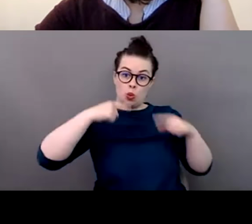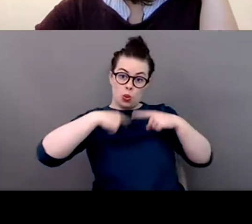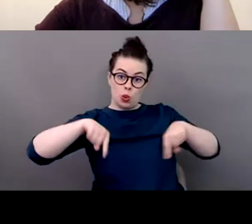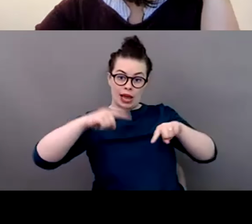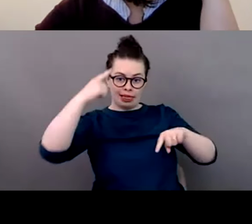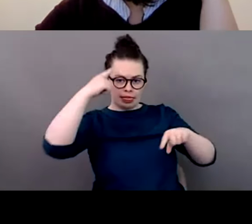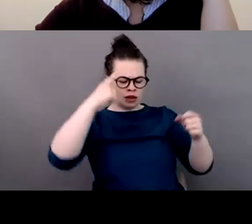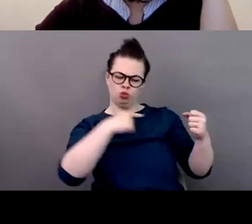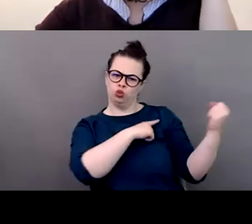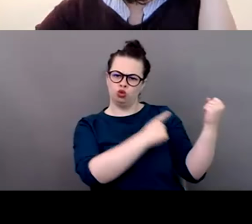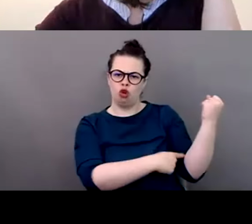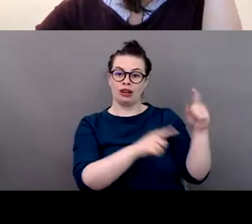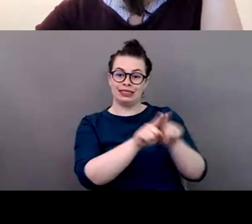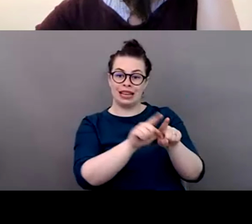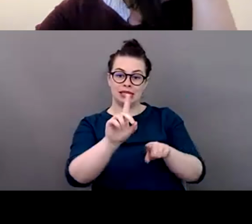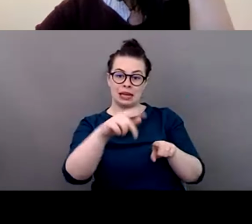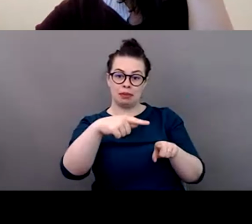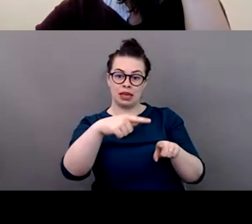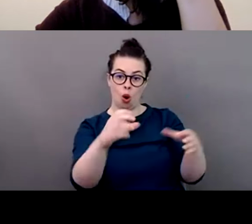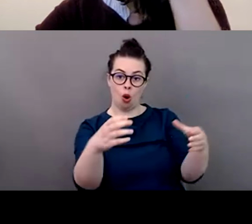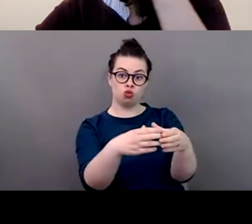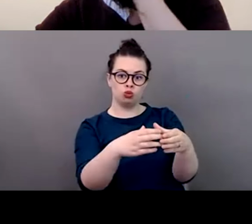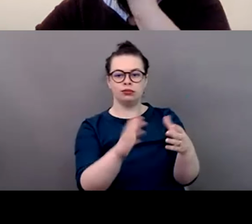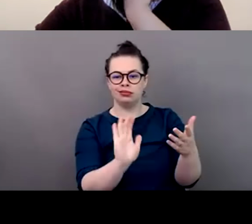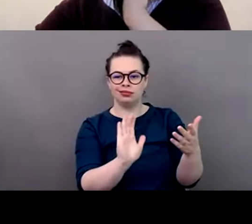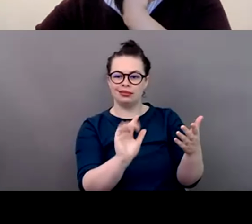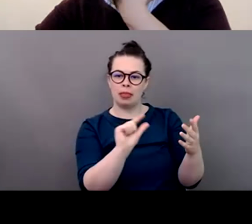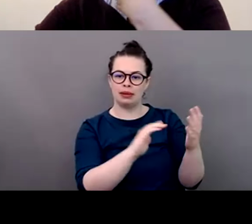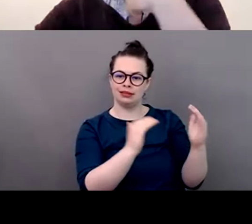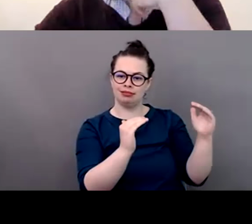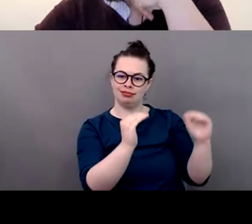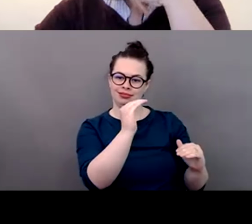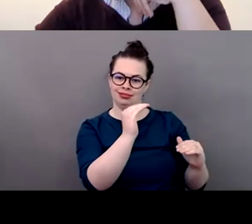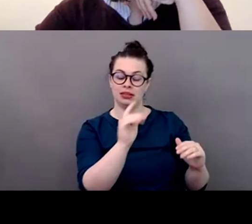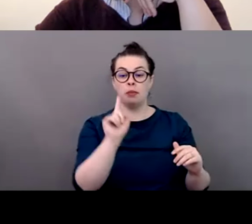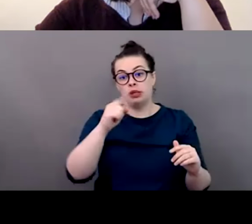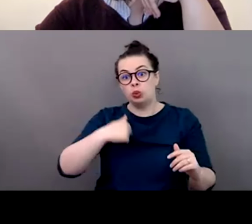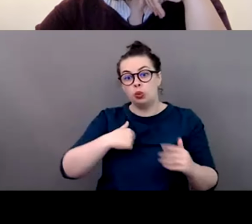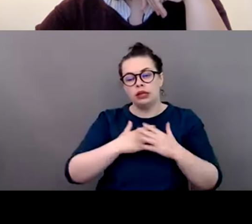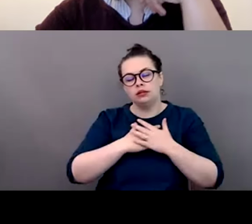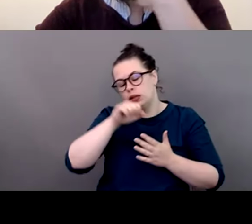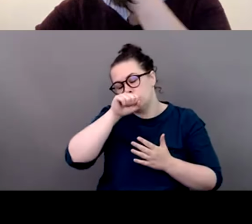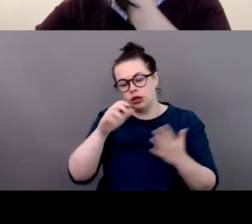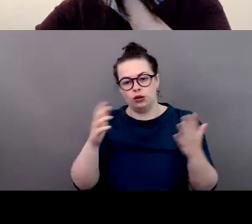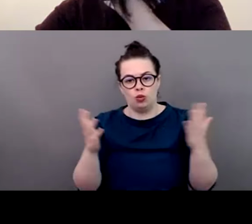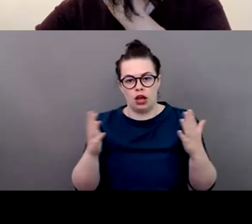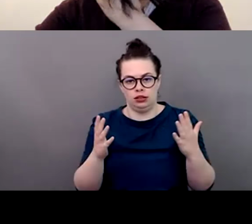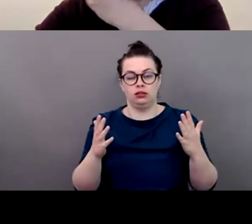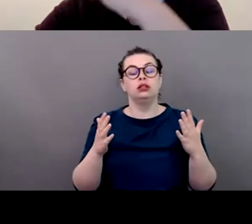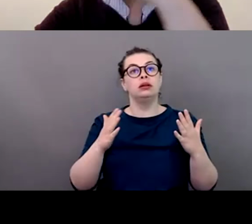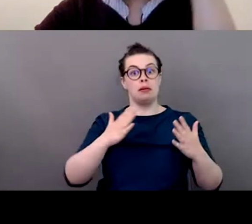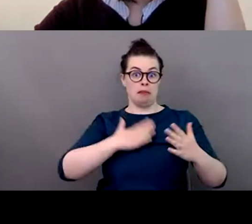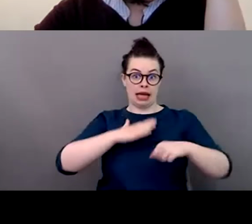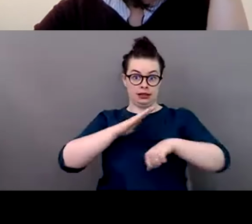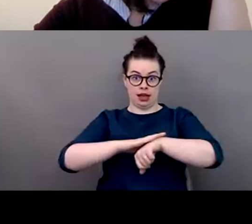What is really appreciated by the committee, which is really, I mean, what you need to know during my time,